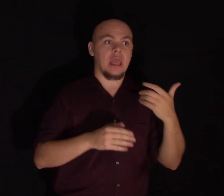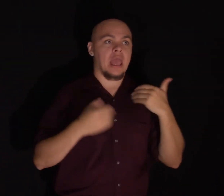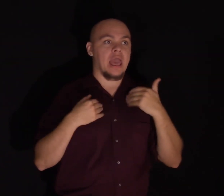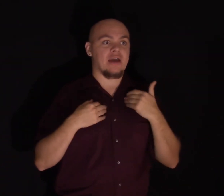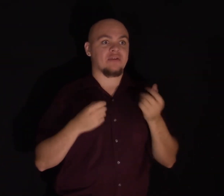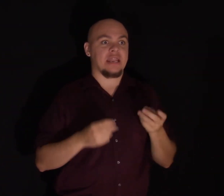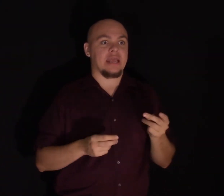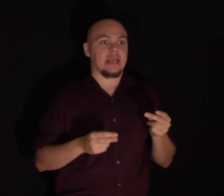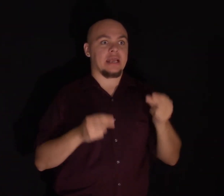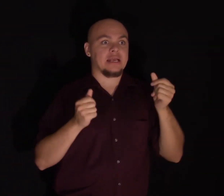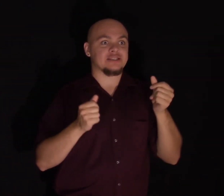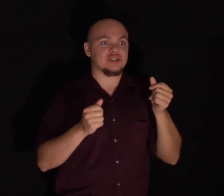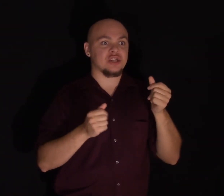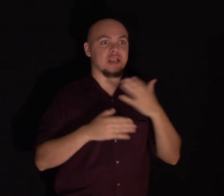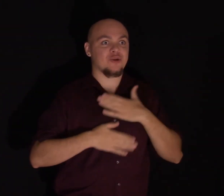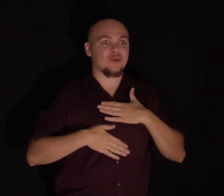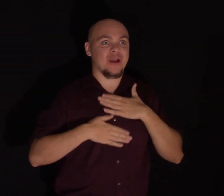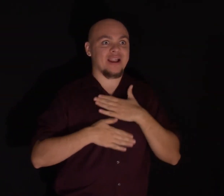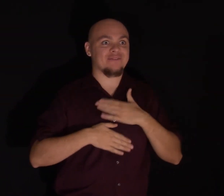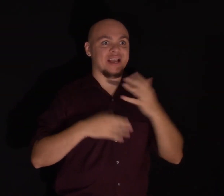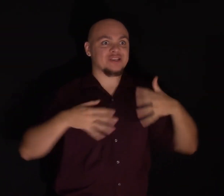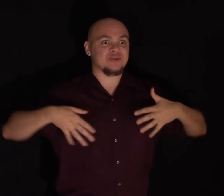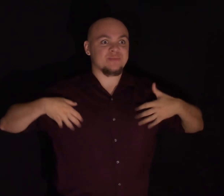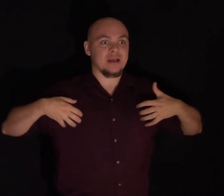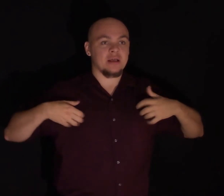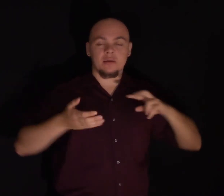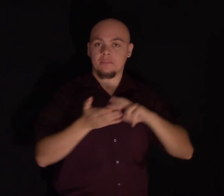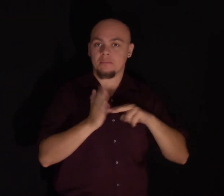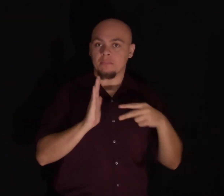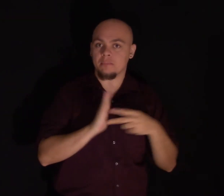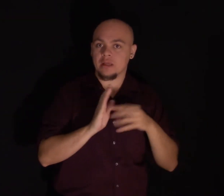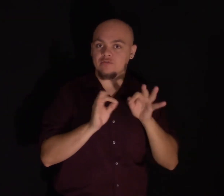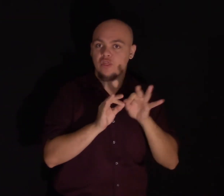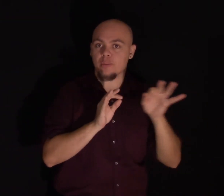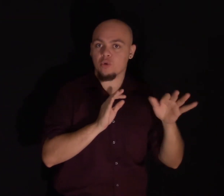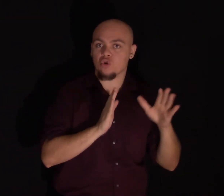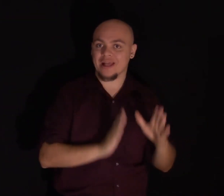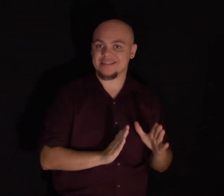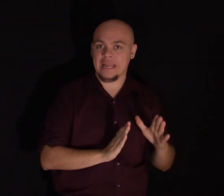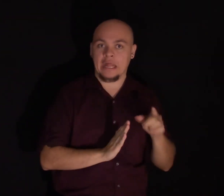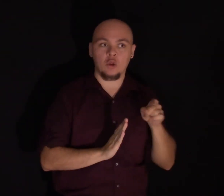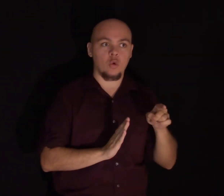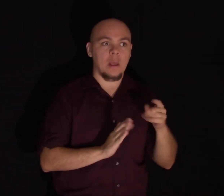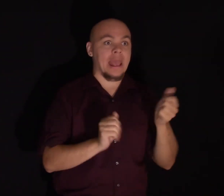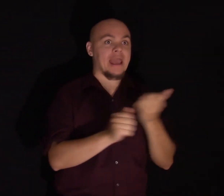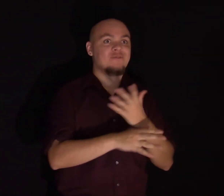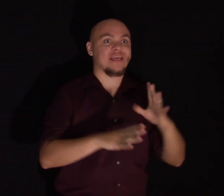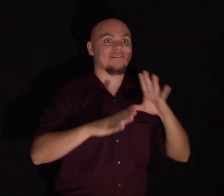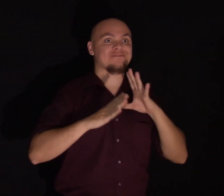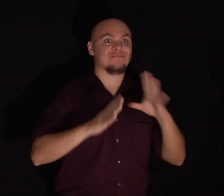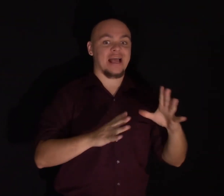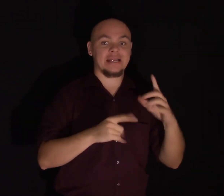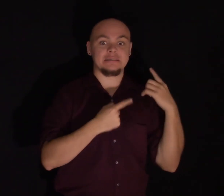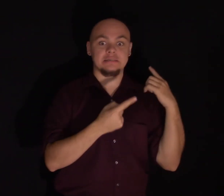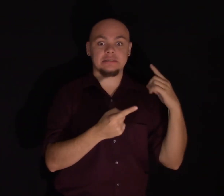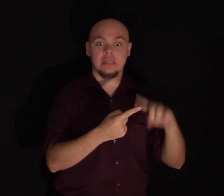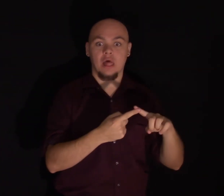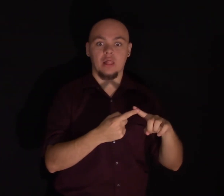gratification monkey now what does this mean for the procrastinator well means everything's fine until this happens